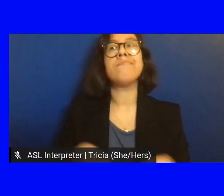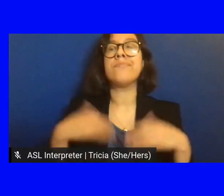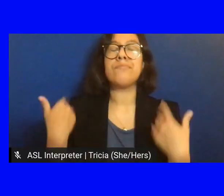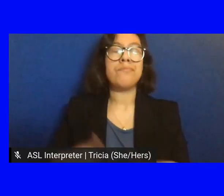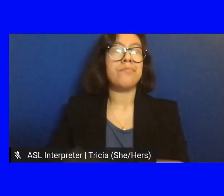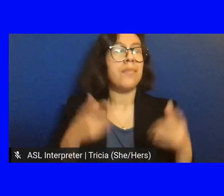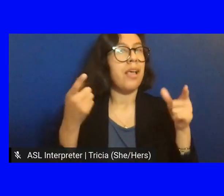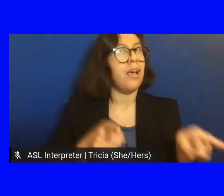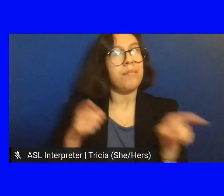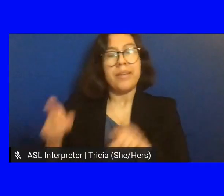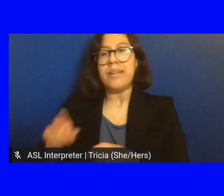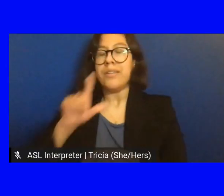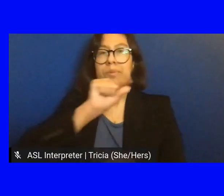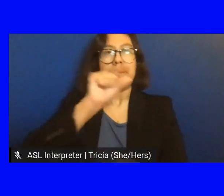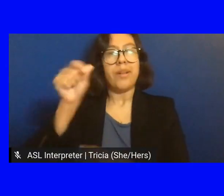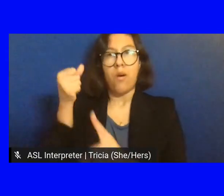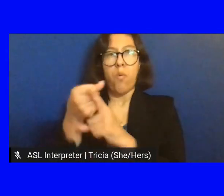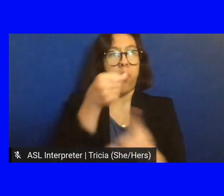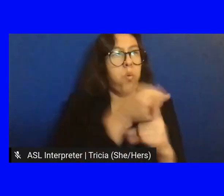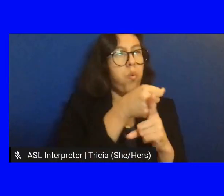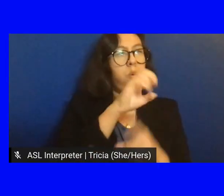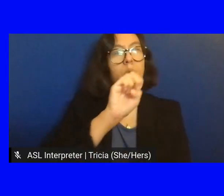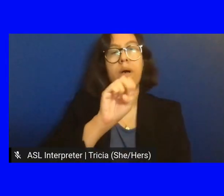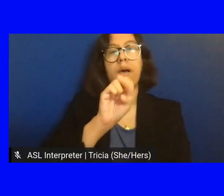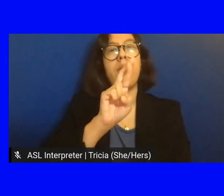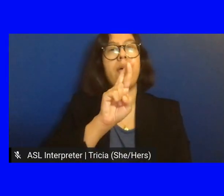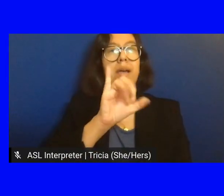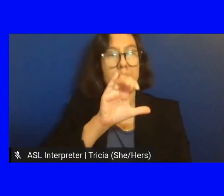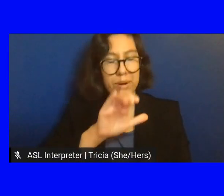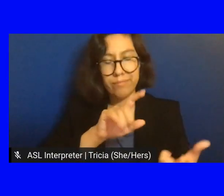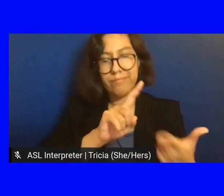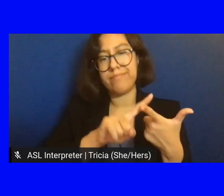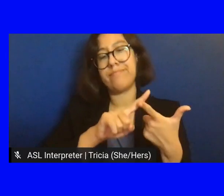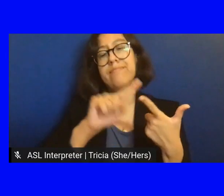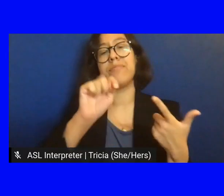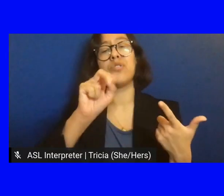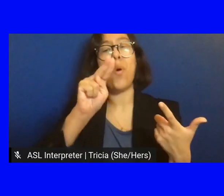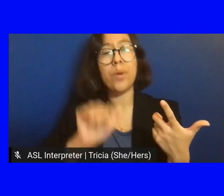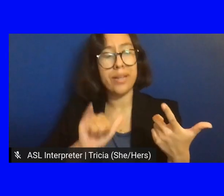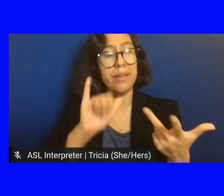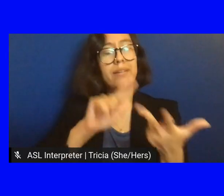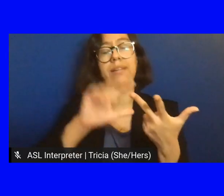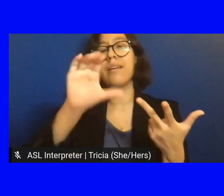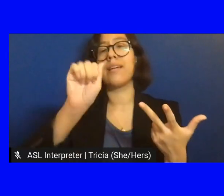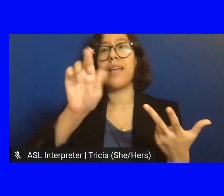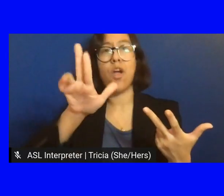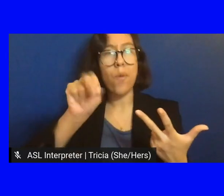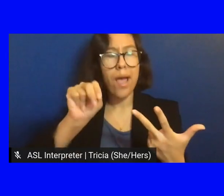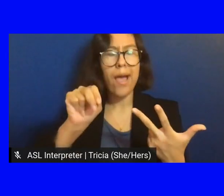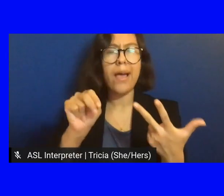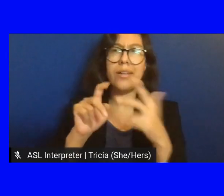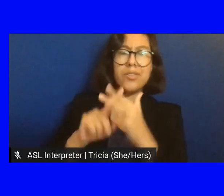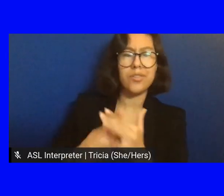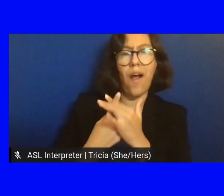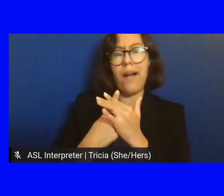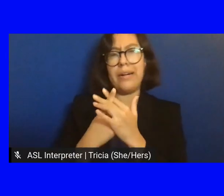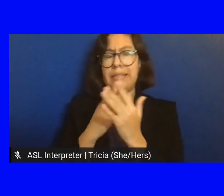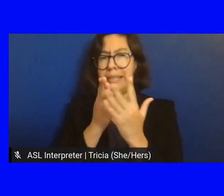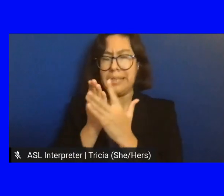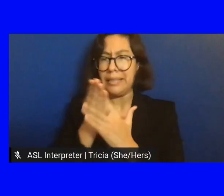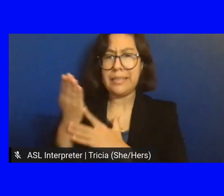events 2020 has brought, creators like Eric, Karen, and Tony can help us navigate a new normal, begin to view art,